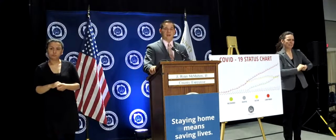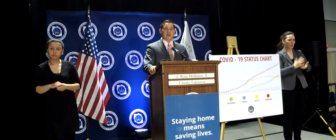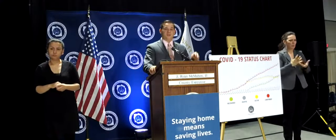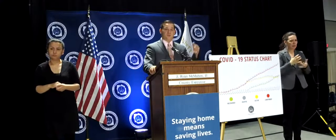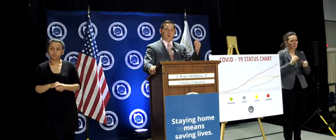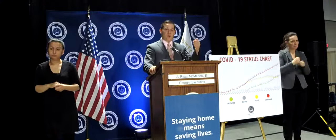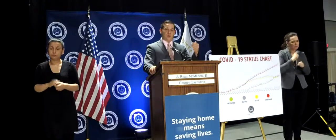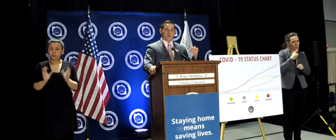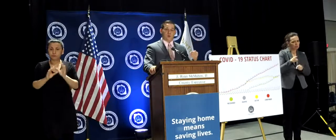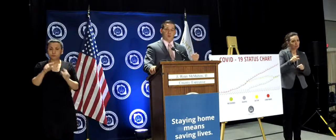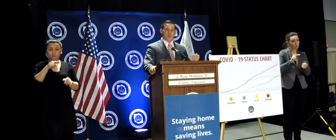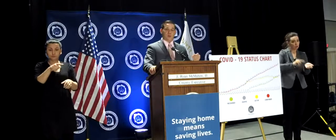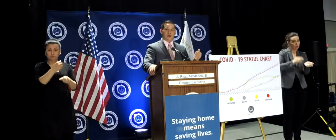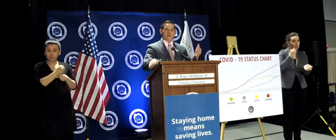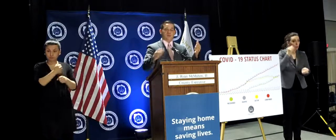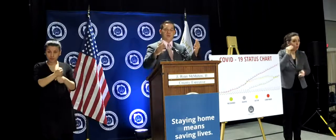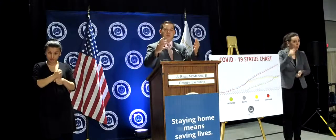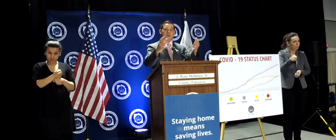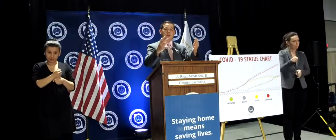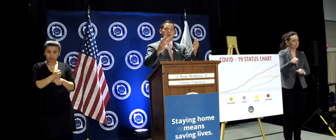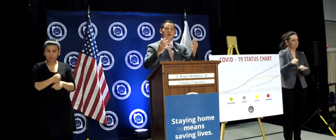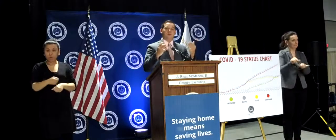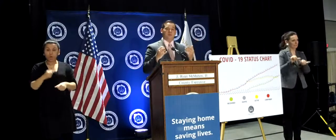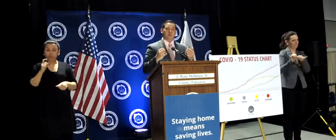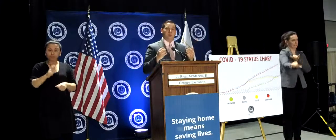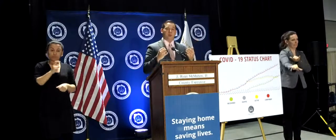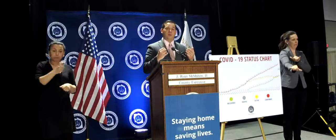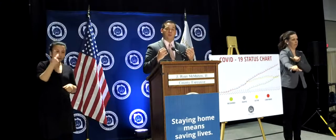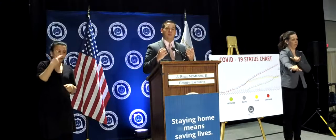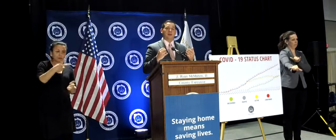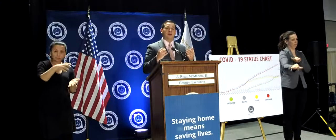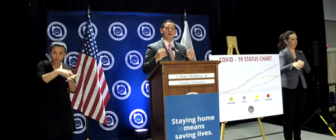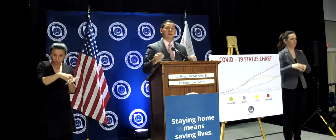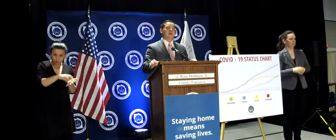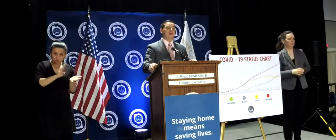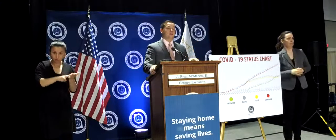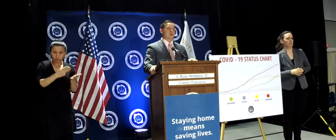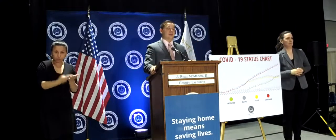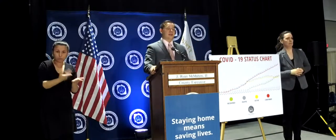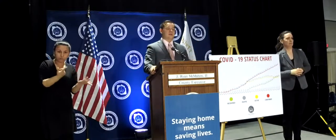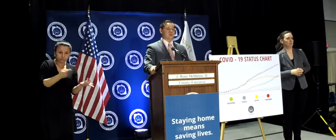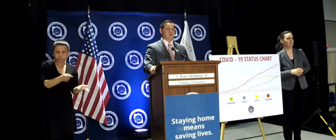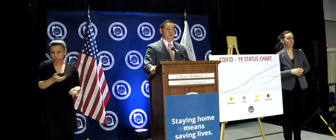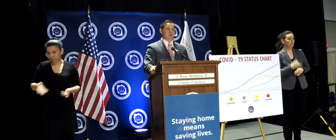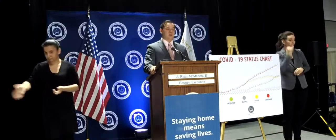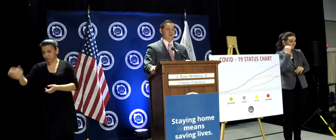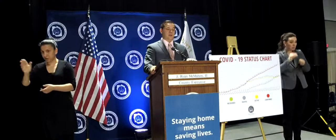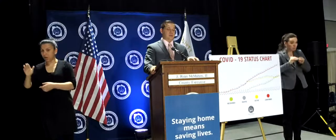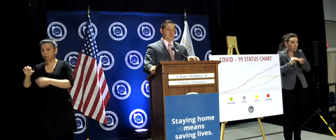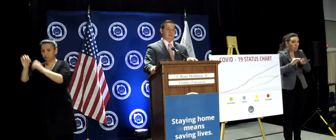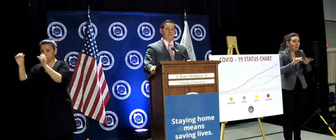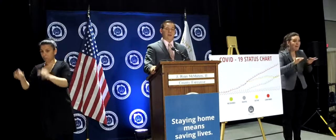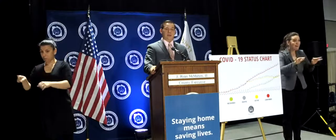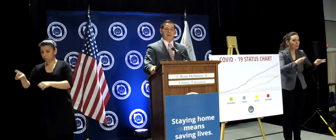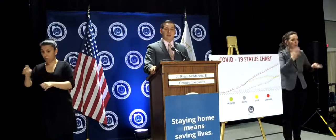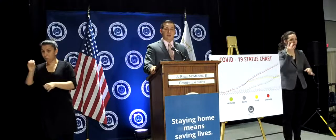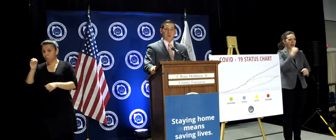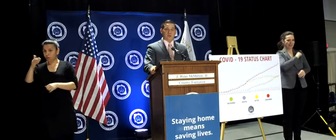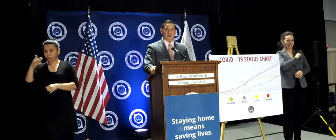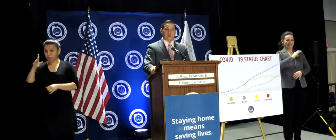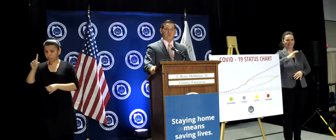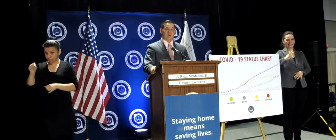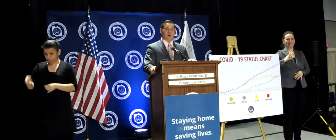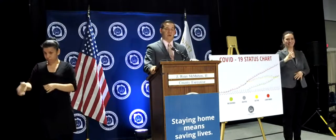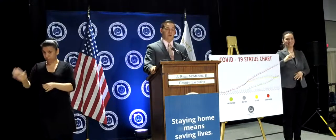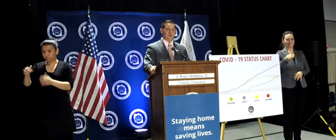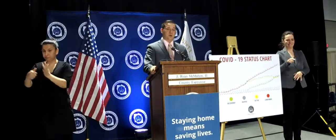right? If COVID's going to spread, it's because of the employees coming in. So let's look at this. Let's mitigate that